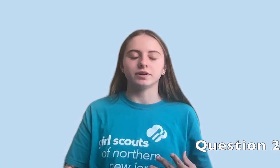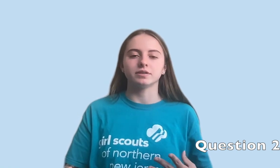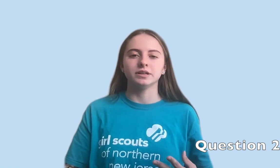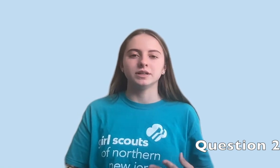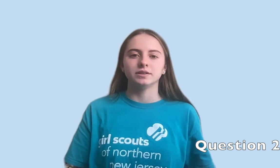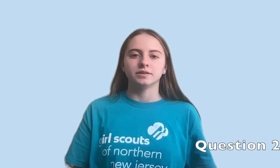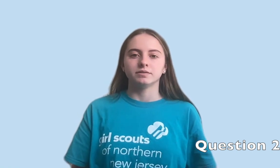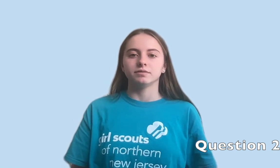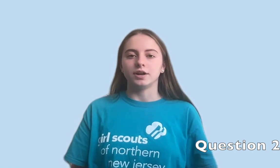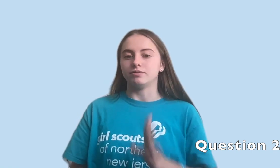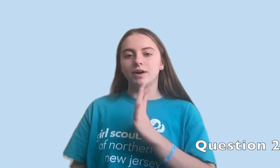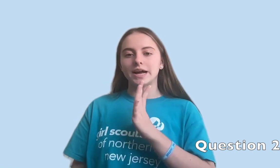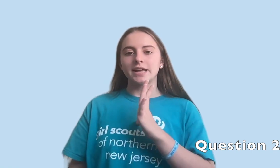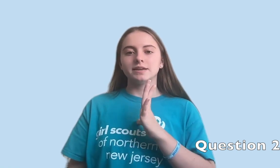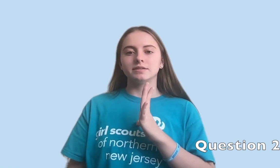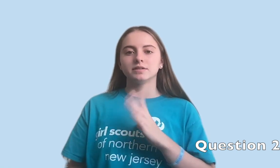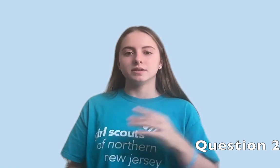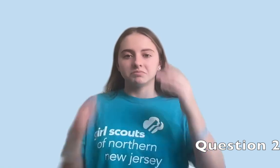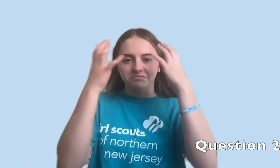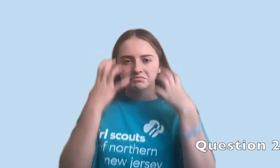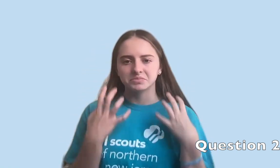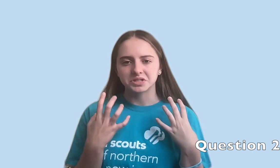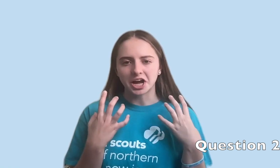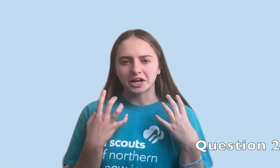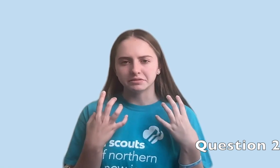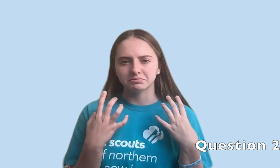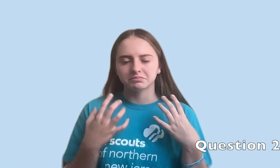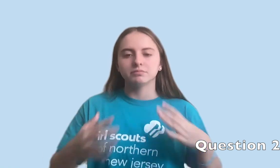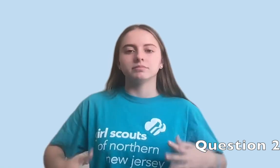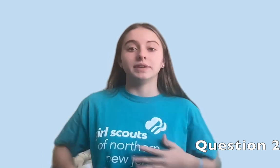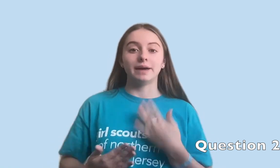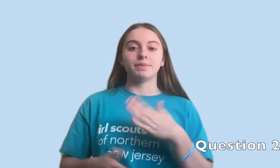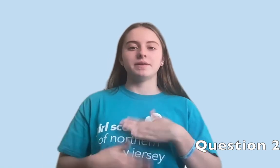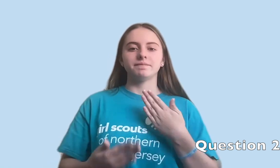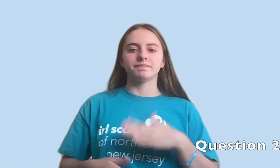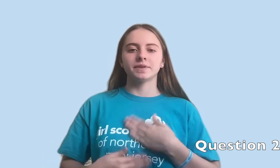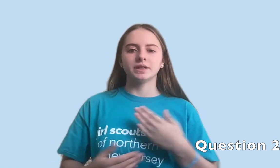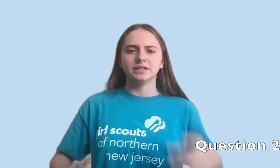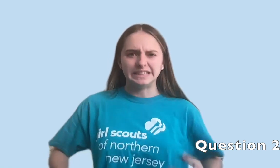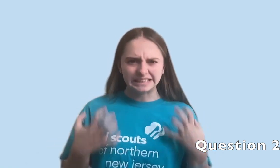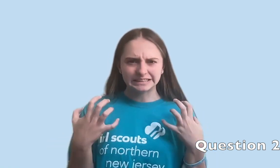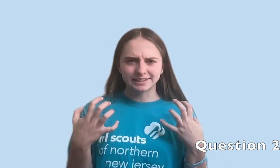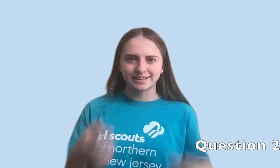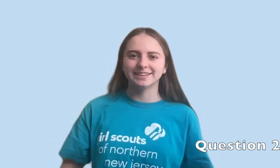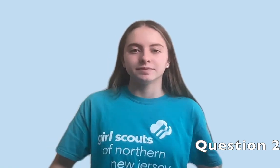over. Are you fine? Sad? Happy? Angry?